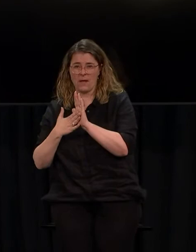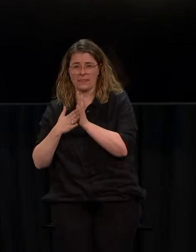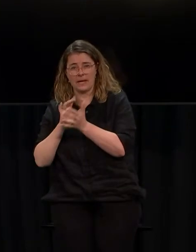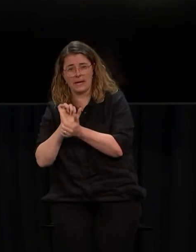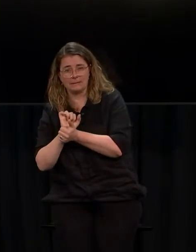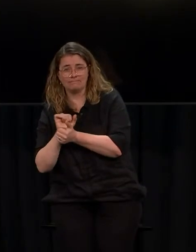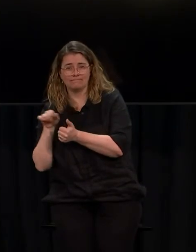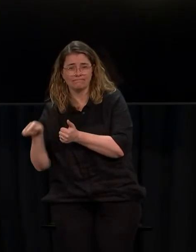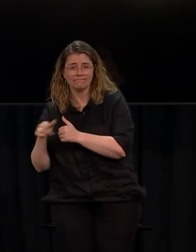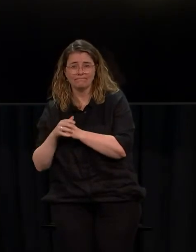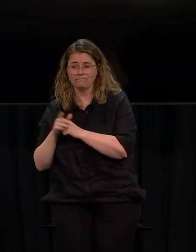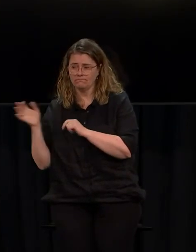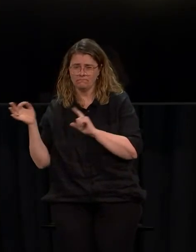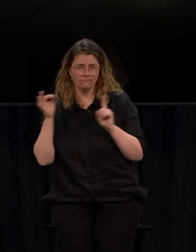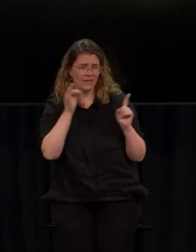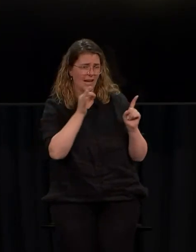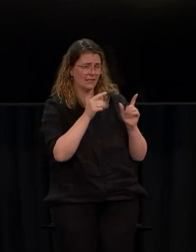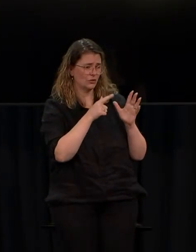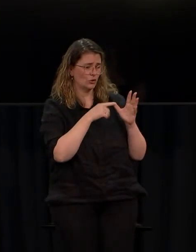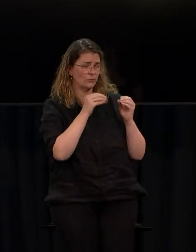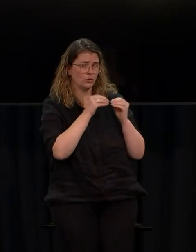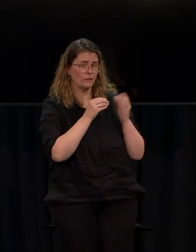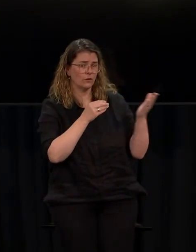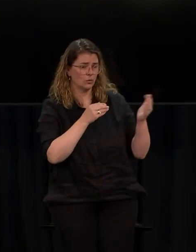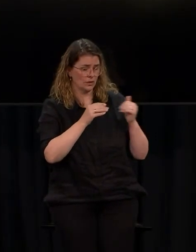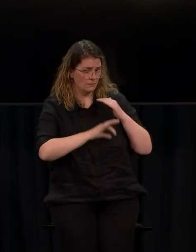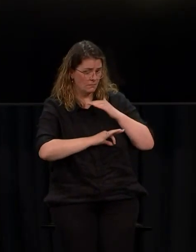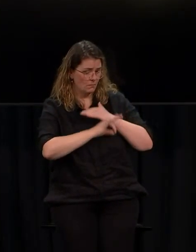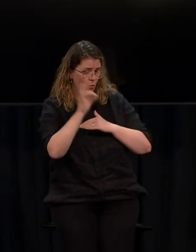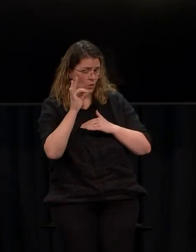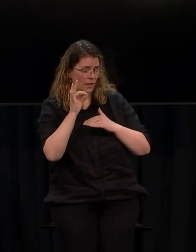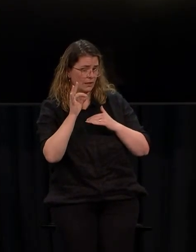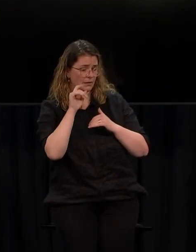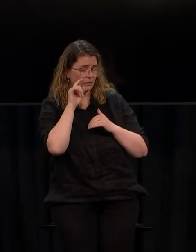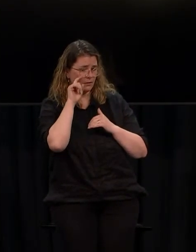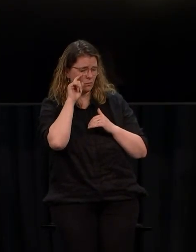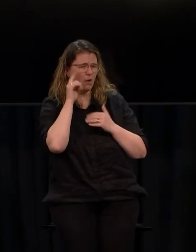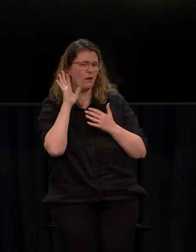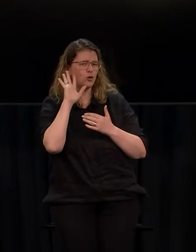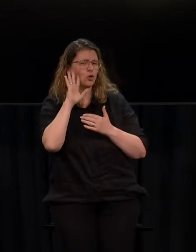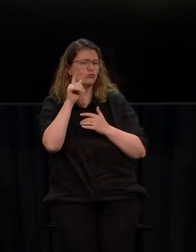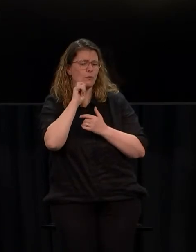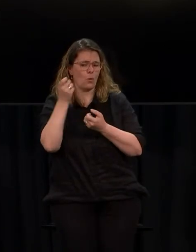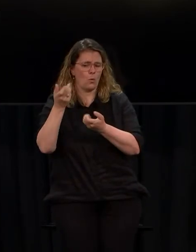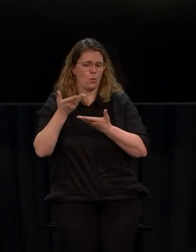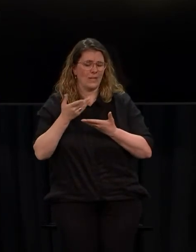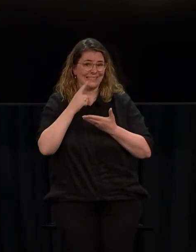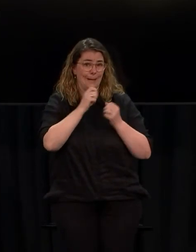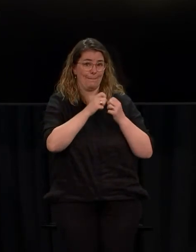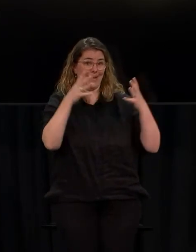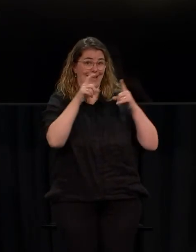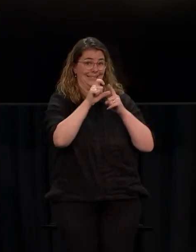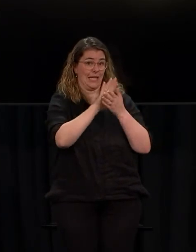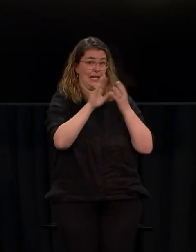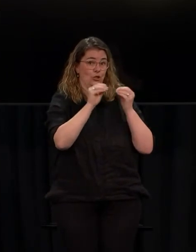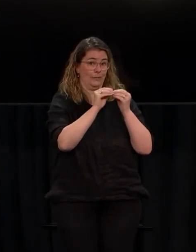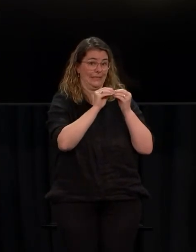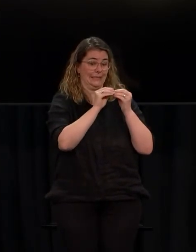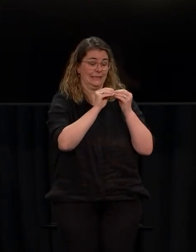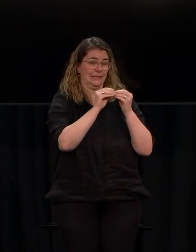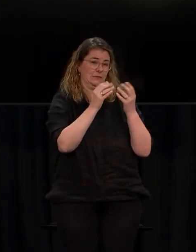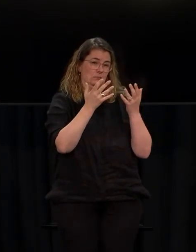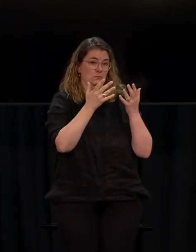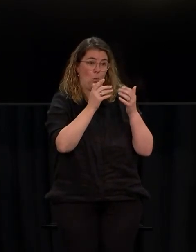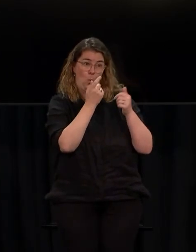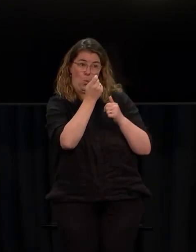get there? My recollection is this morning we already, or at least I've heard reports of some of the larger DHBs that are closer to or